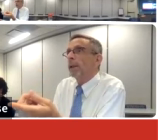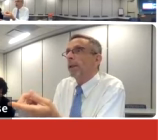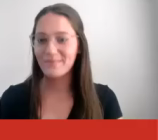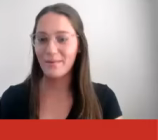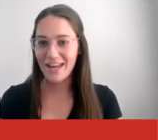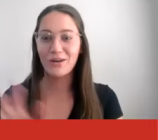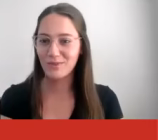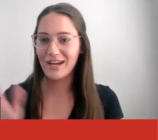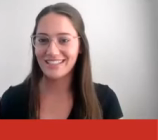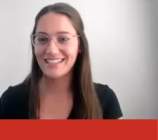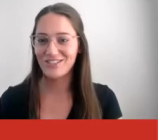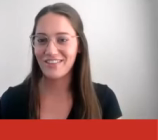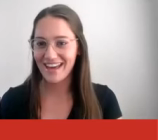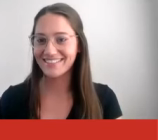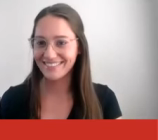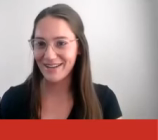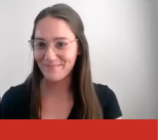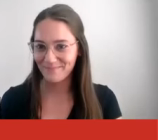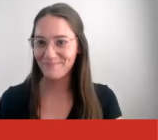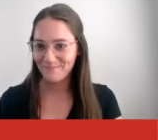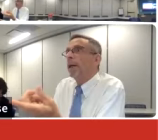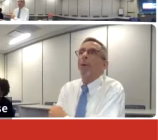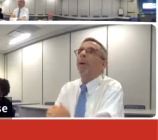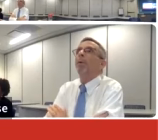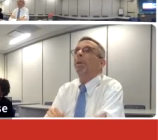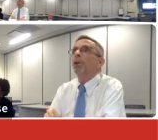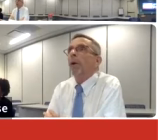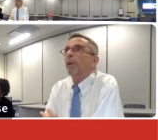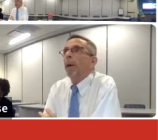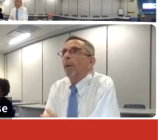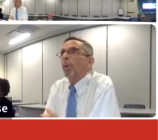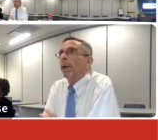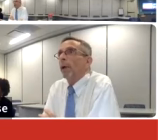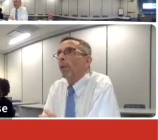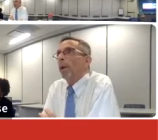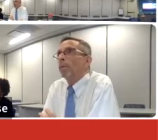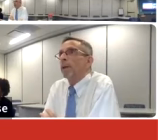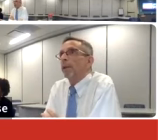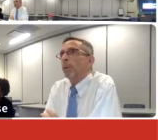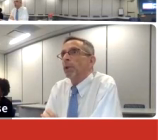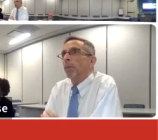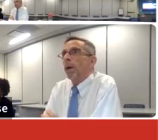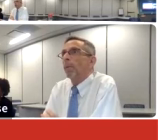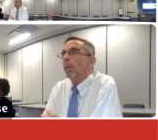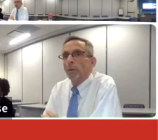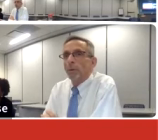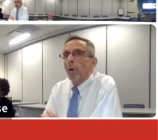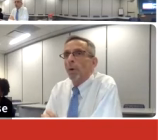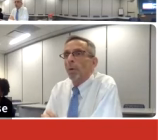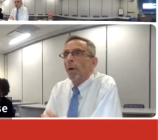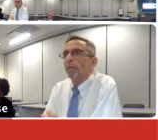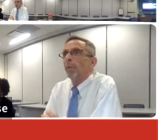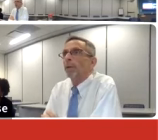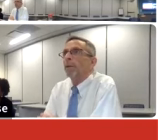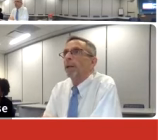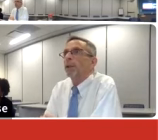right? Yeah, and you guys can share that. Yeah. Okay, so we will be sharing the PowerPoint on our website as we share PowerPoints from